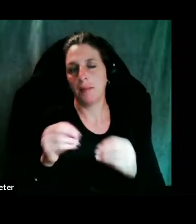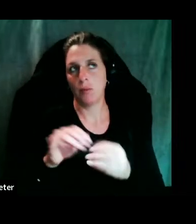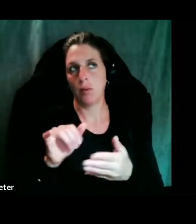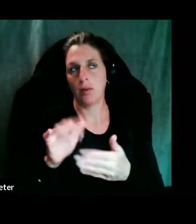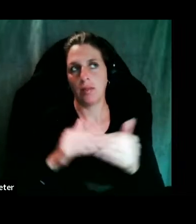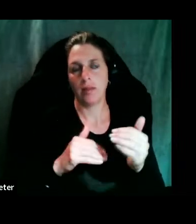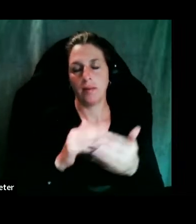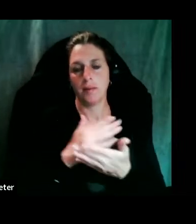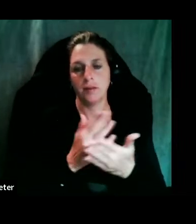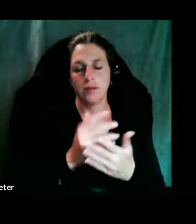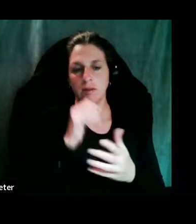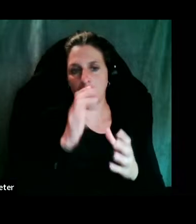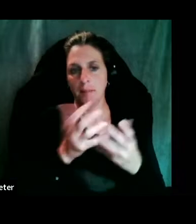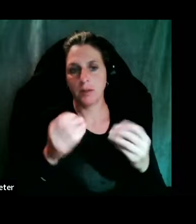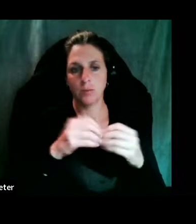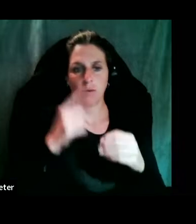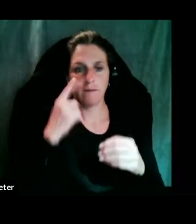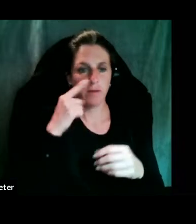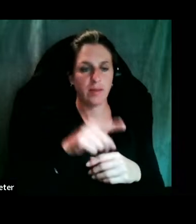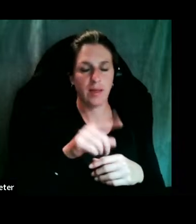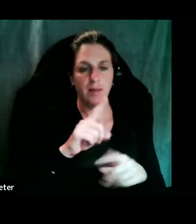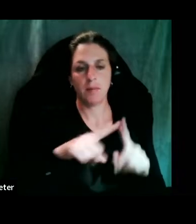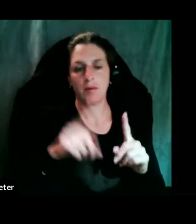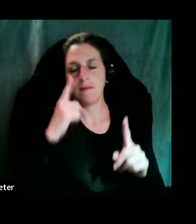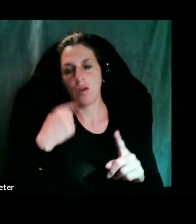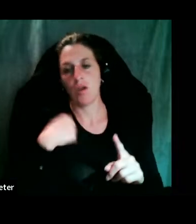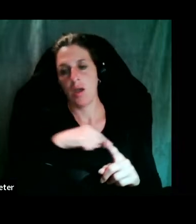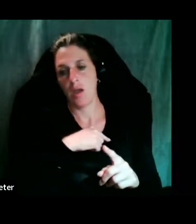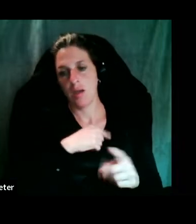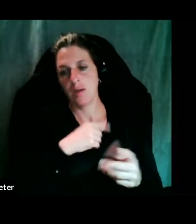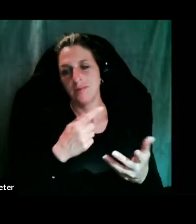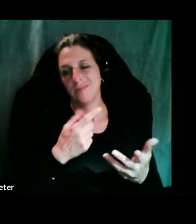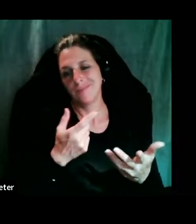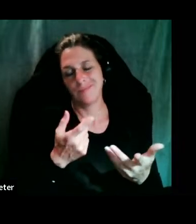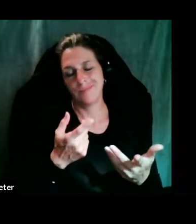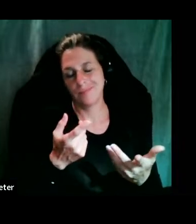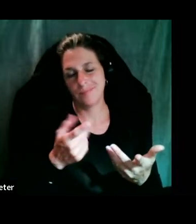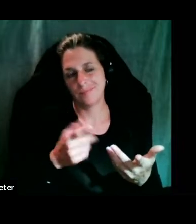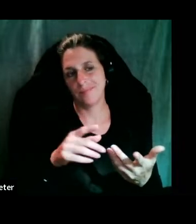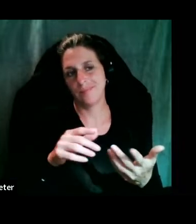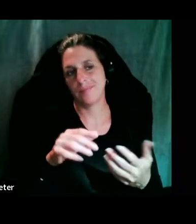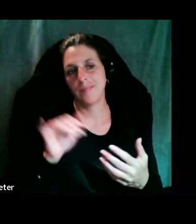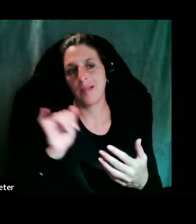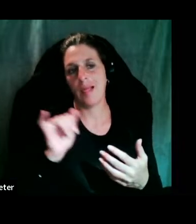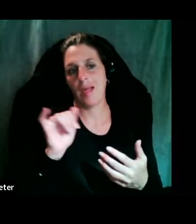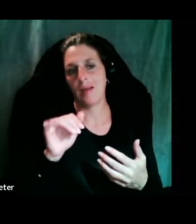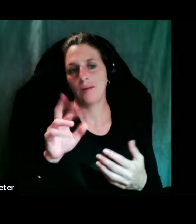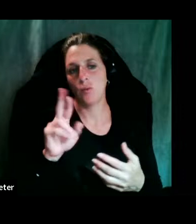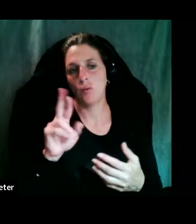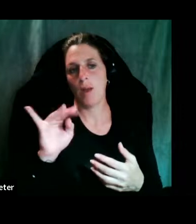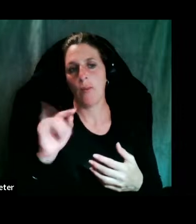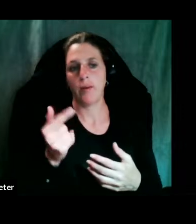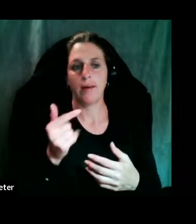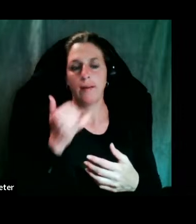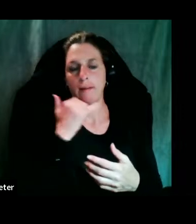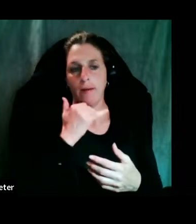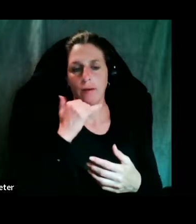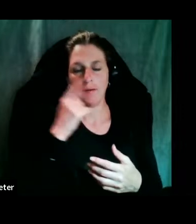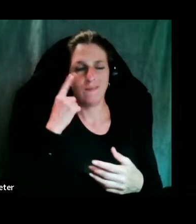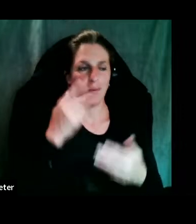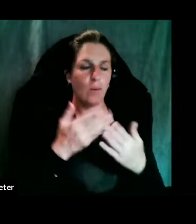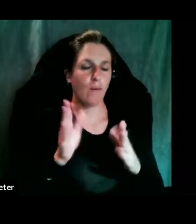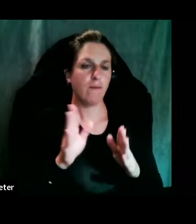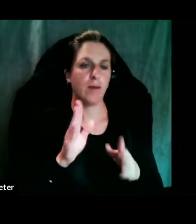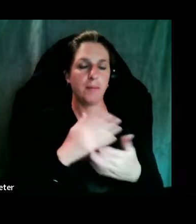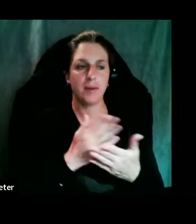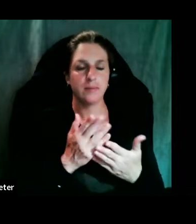either. But for us, it's truly, it's a rounding error. Okay. For our overall budget. It's not doing anything, but